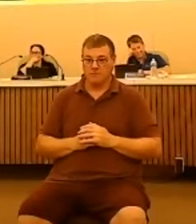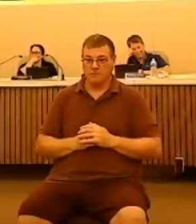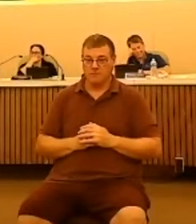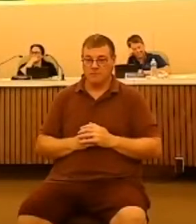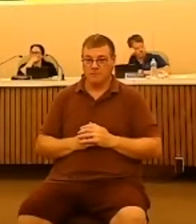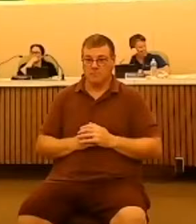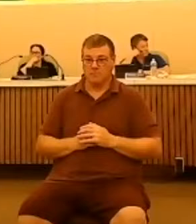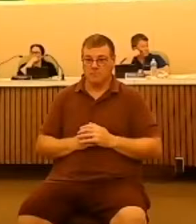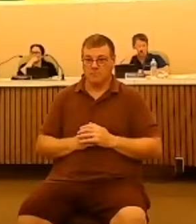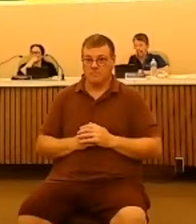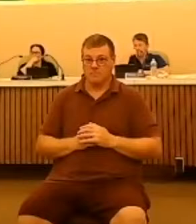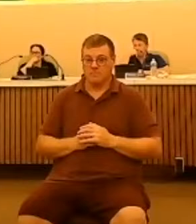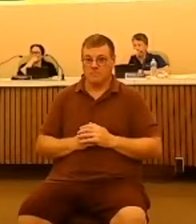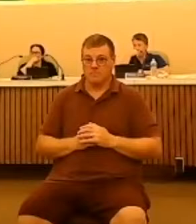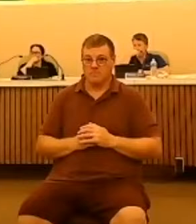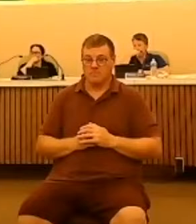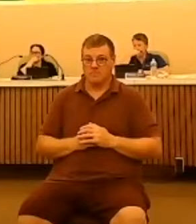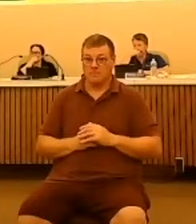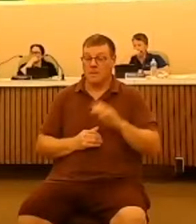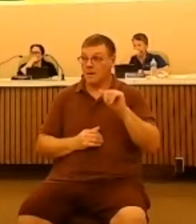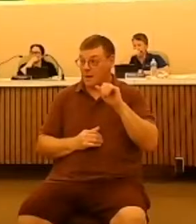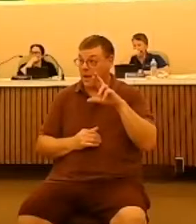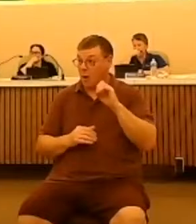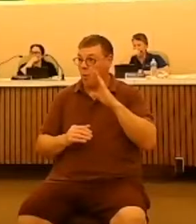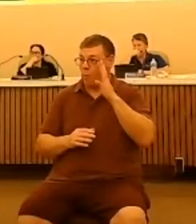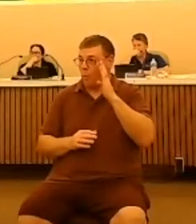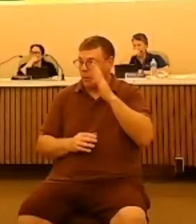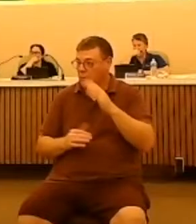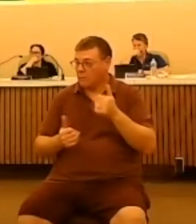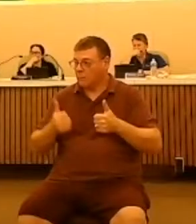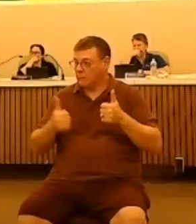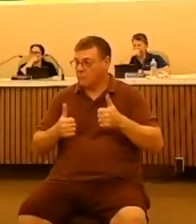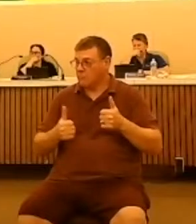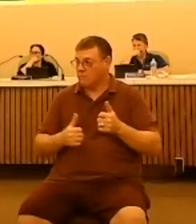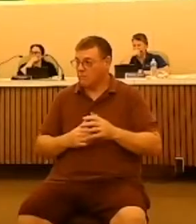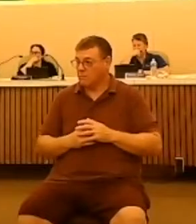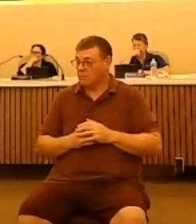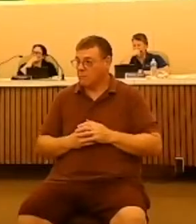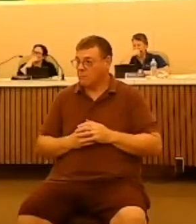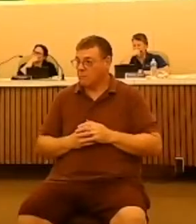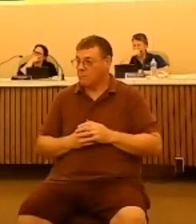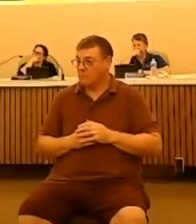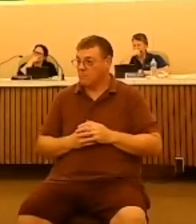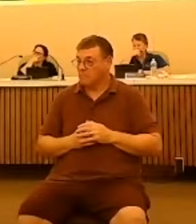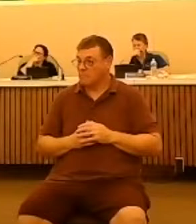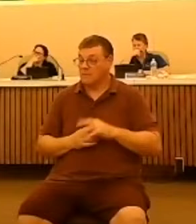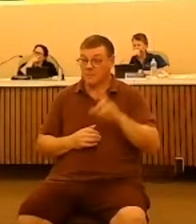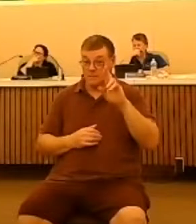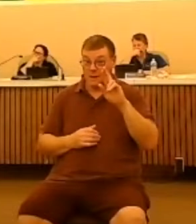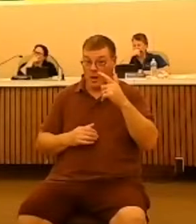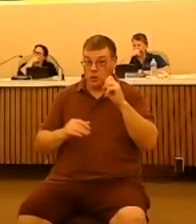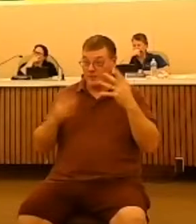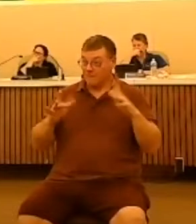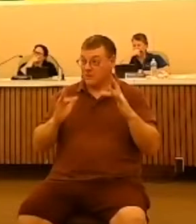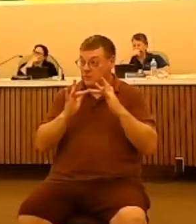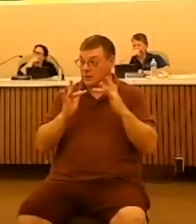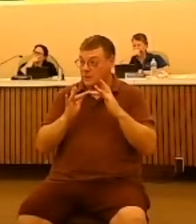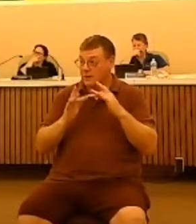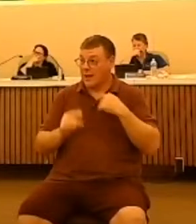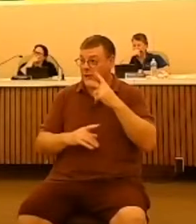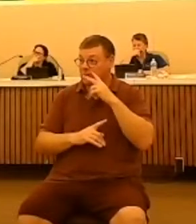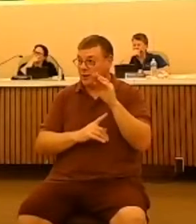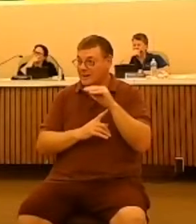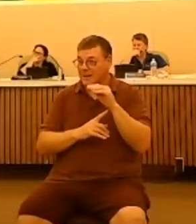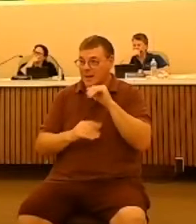They are they, or are they going to work with RG? Has RG&E been contacted? I saw you nod your